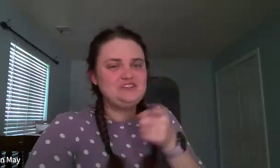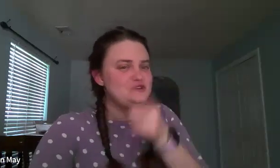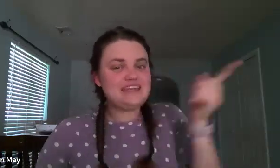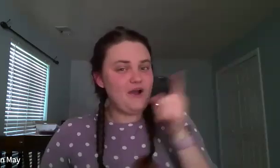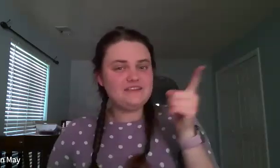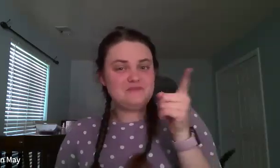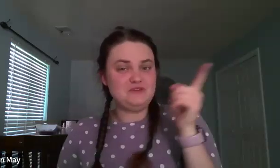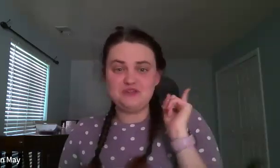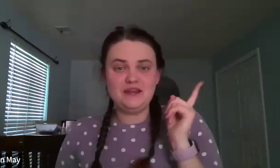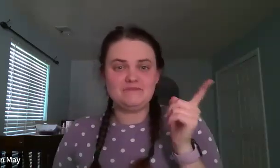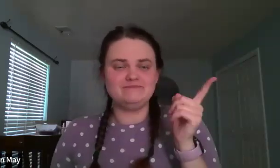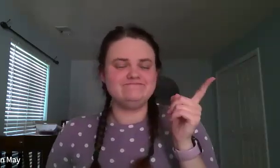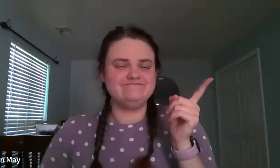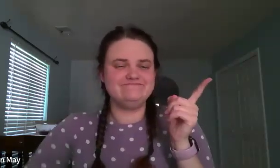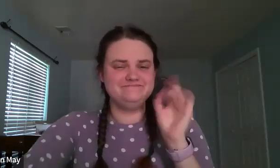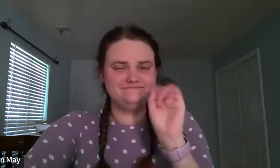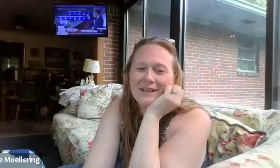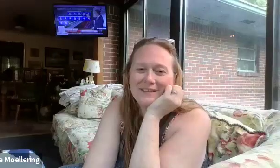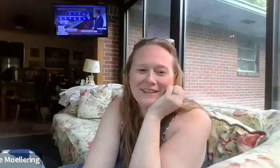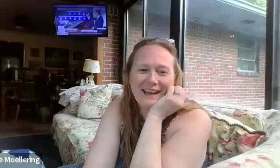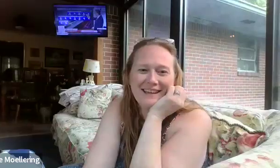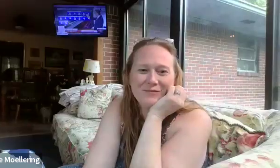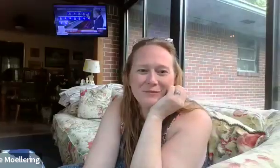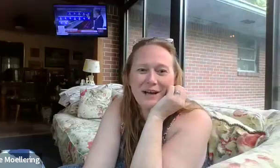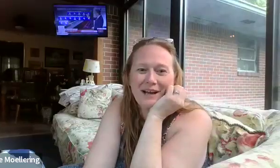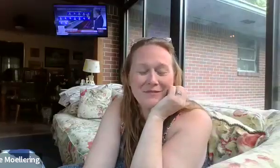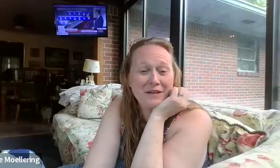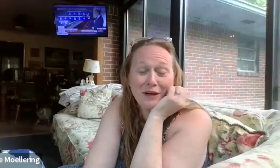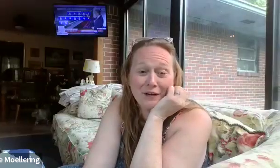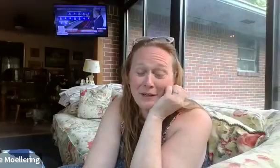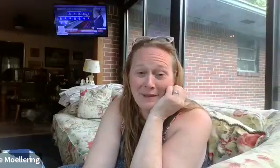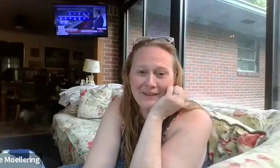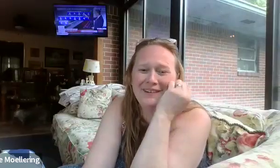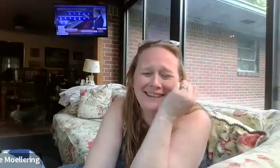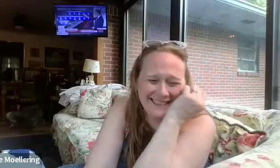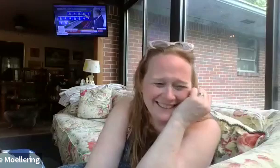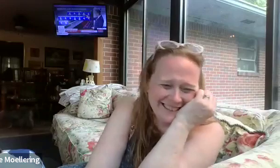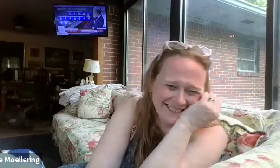You sound you don't. Oh, I hear that. Yeah, hold on. I didn't know.